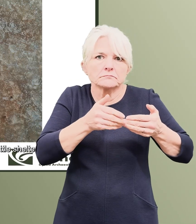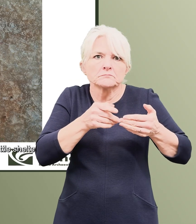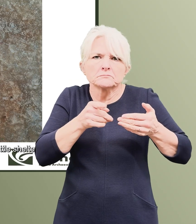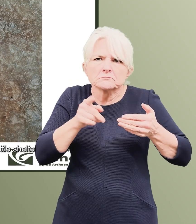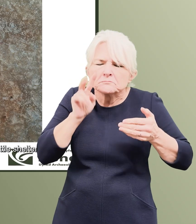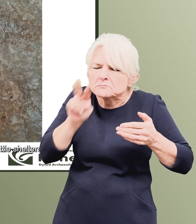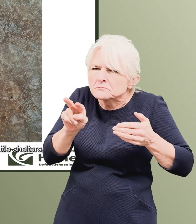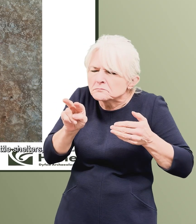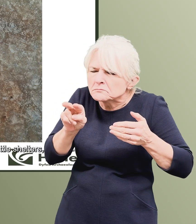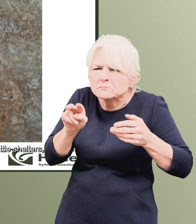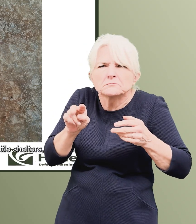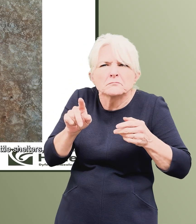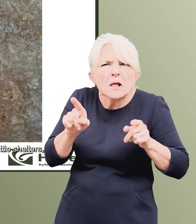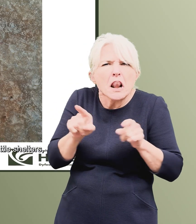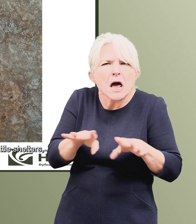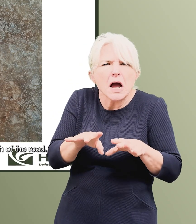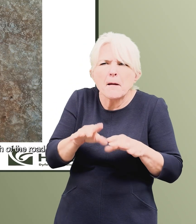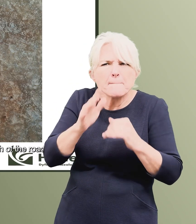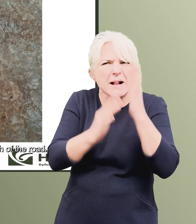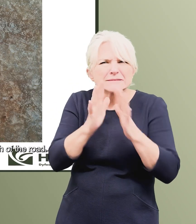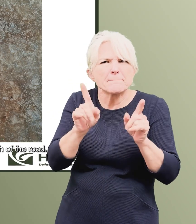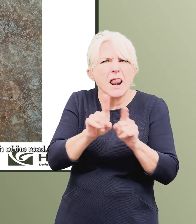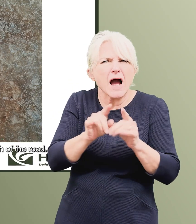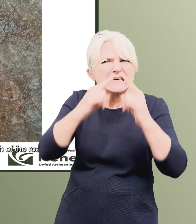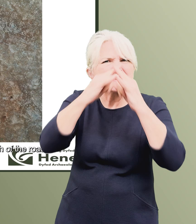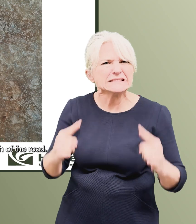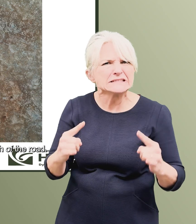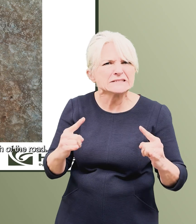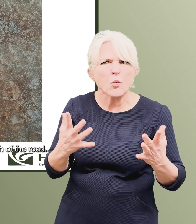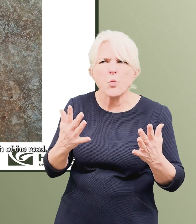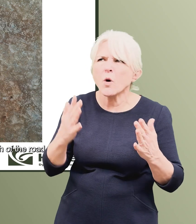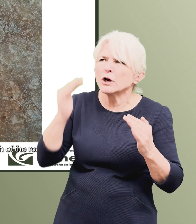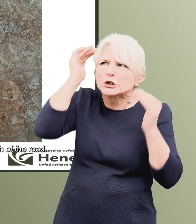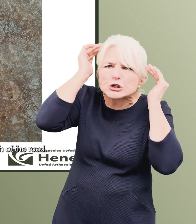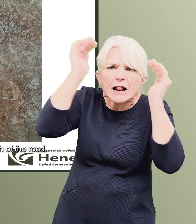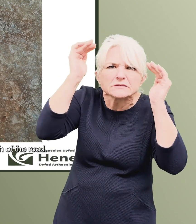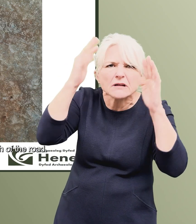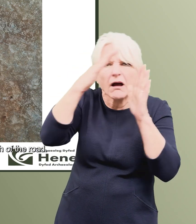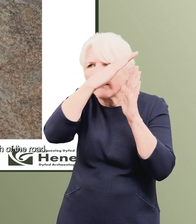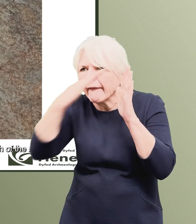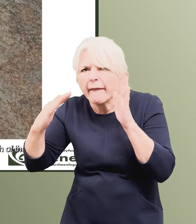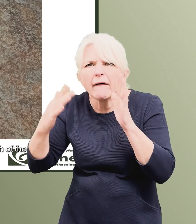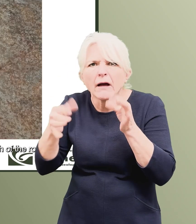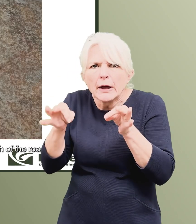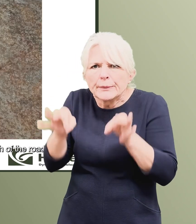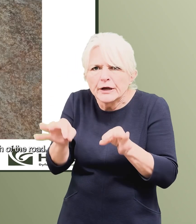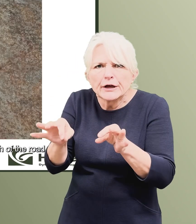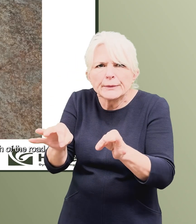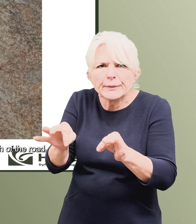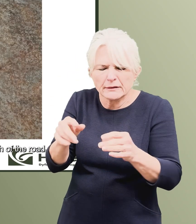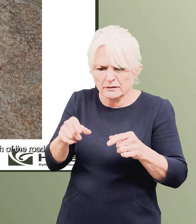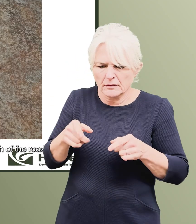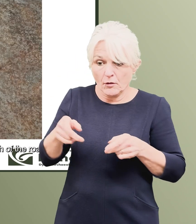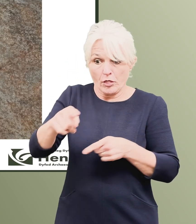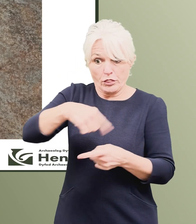little shelters, rather than these sort of enormous structures that we were seeing to the north of the road. Here's one. They